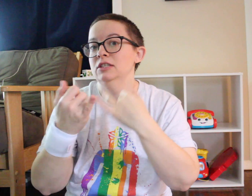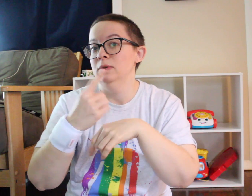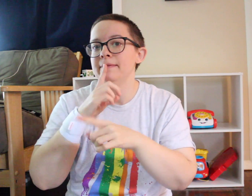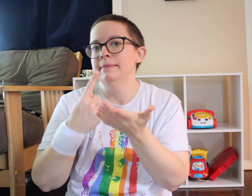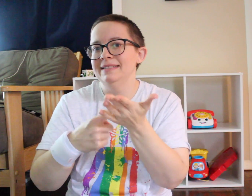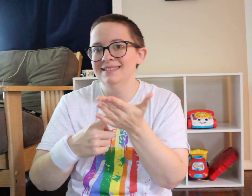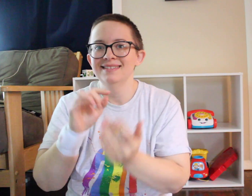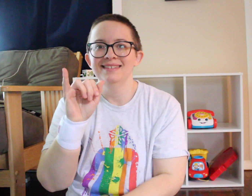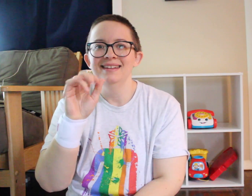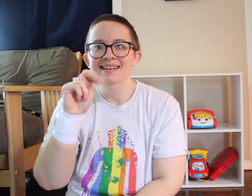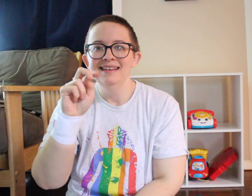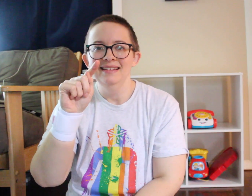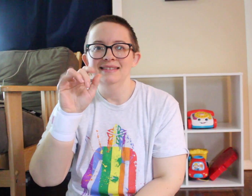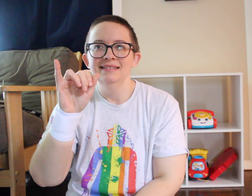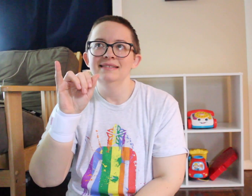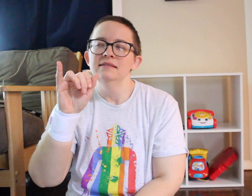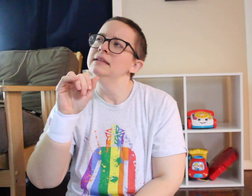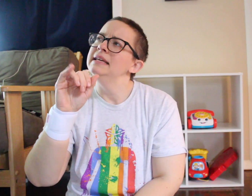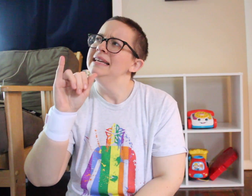Hello. Okay, so today, again, we're going to be discussing